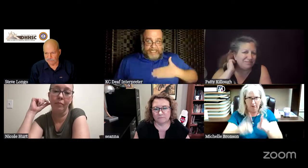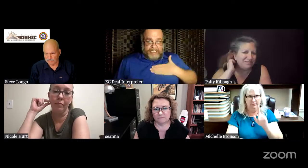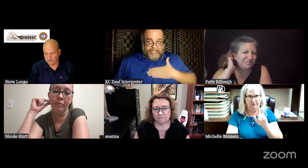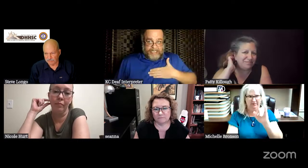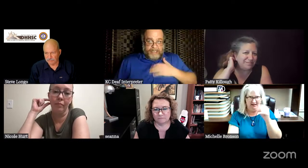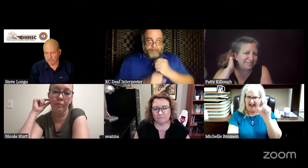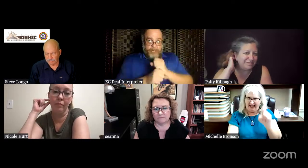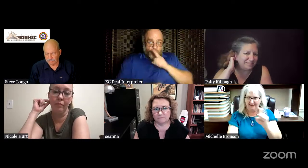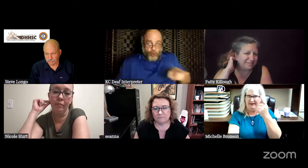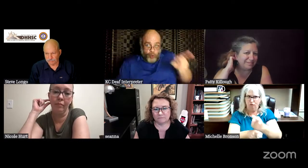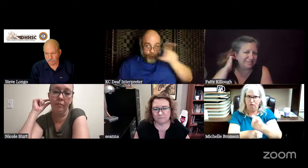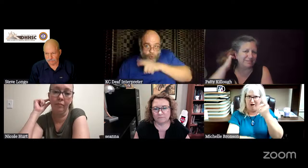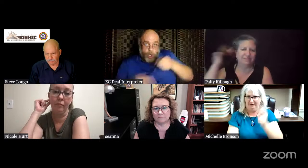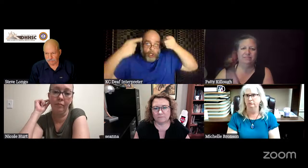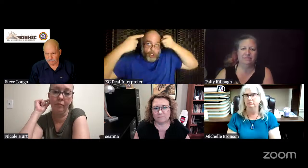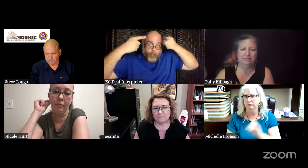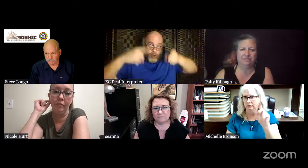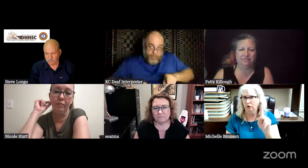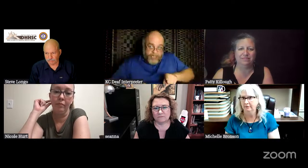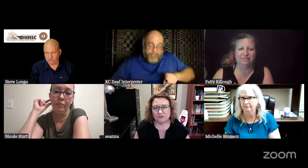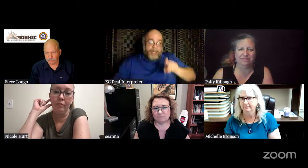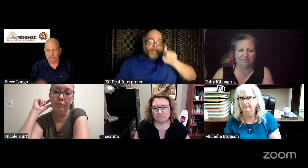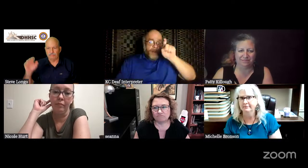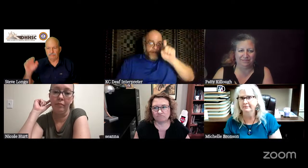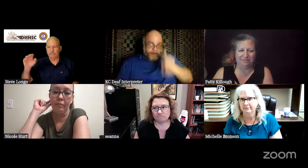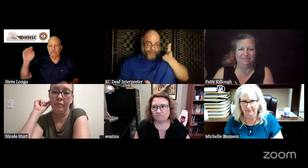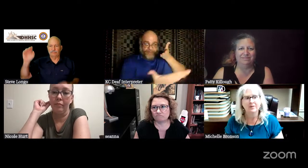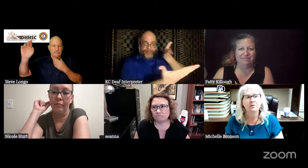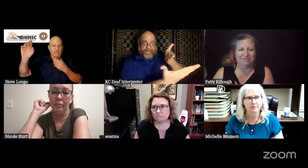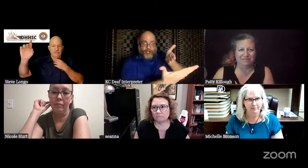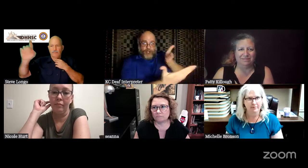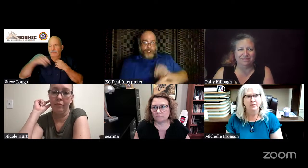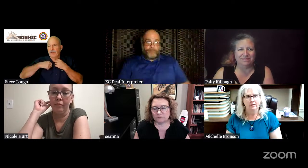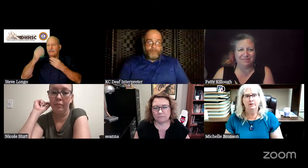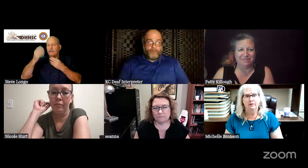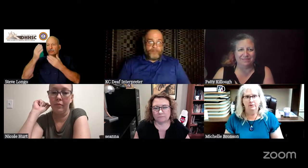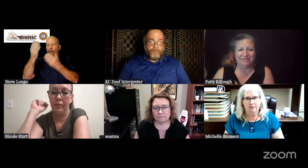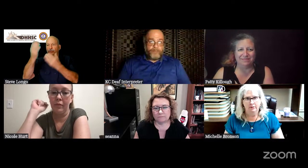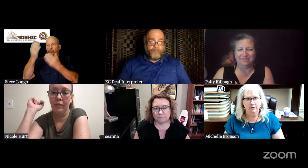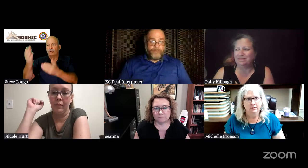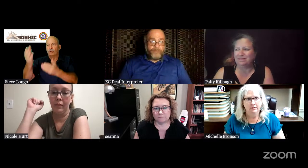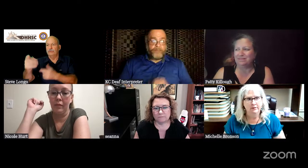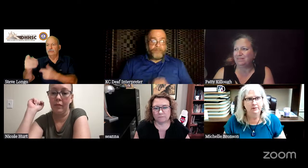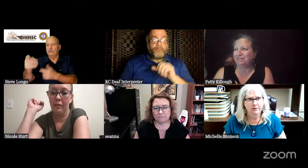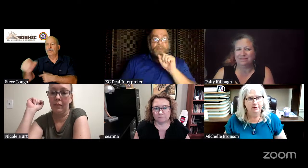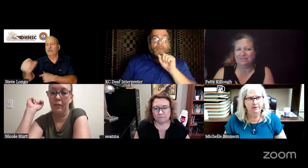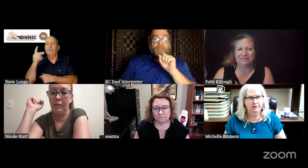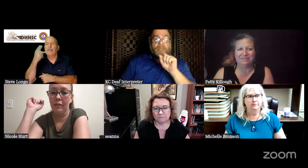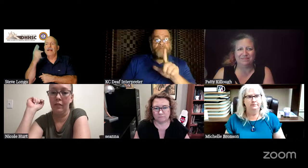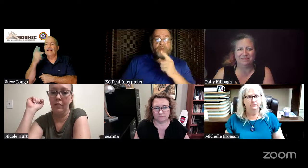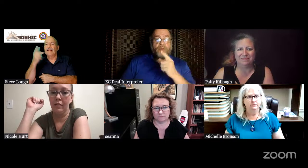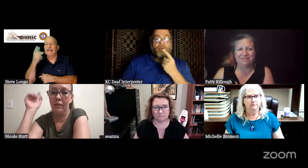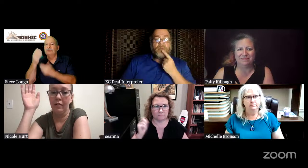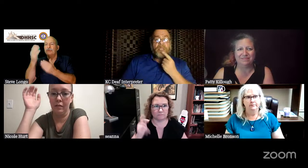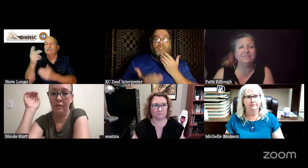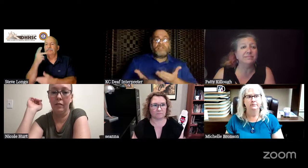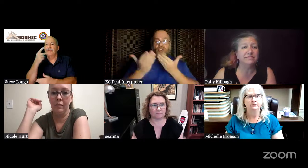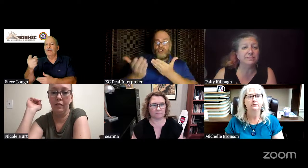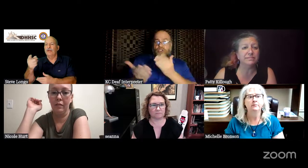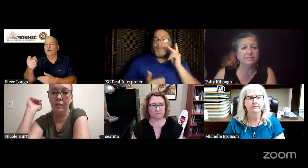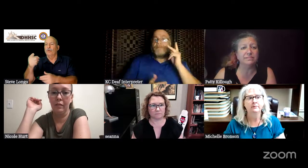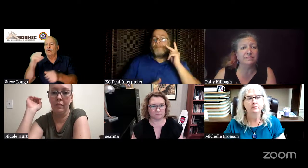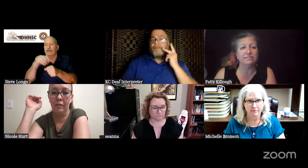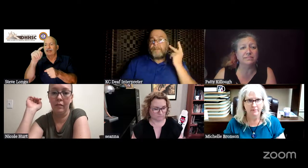minutes is accurate. So you, as the board, need to make sure that what is actually in the minutes is